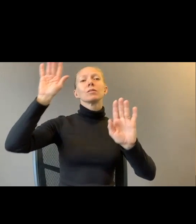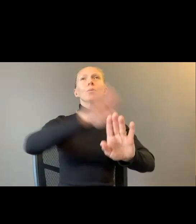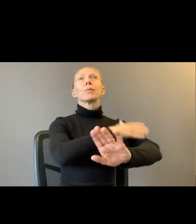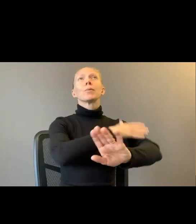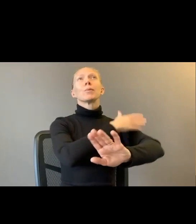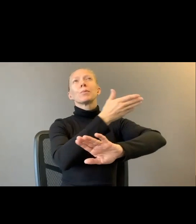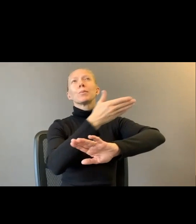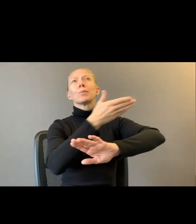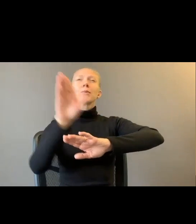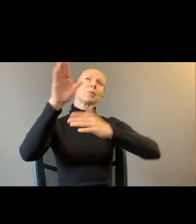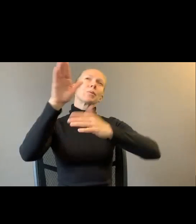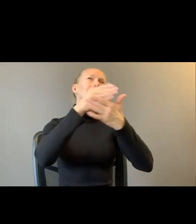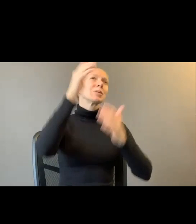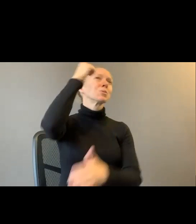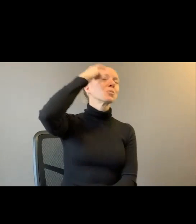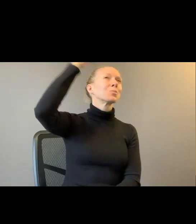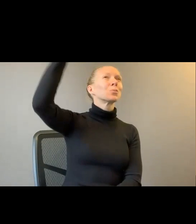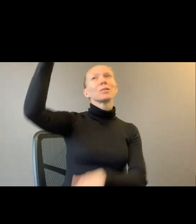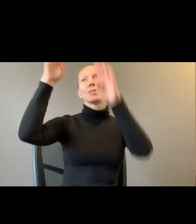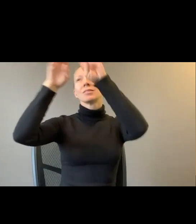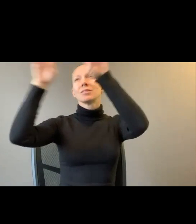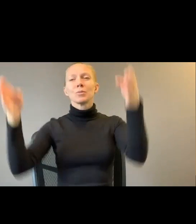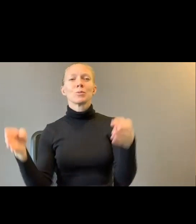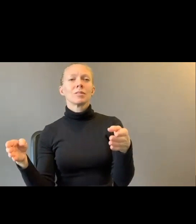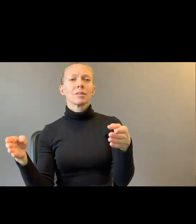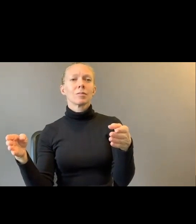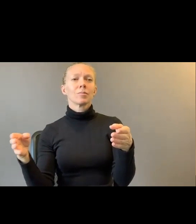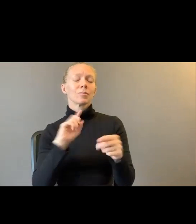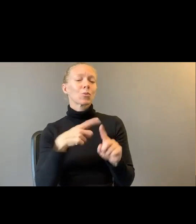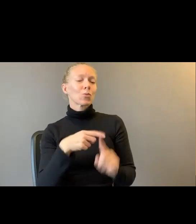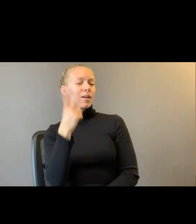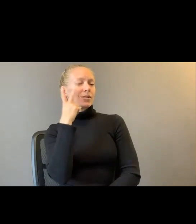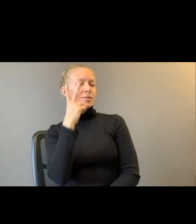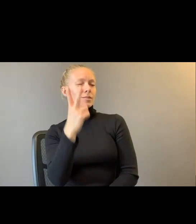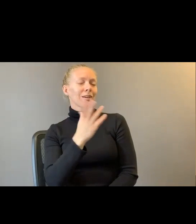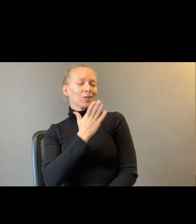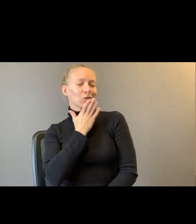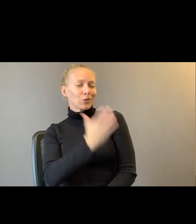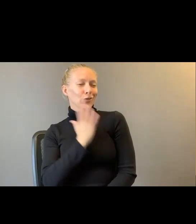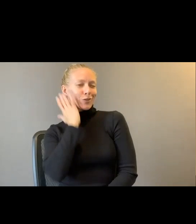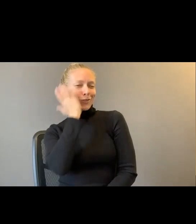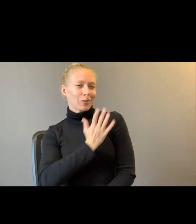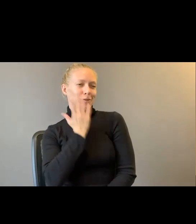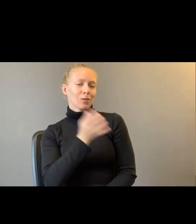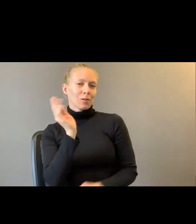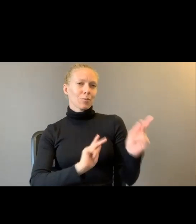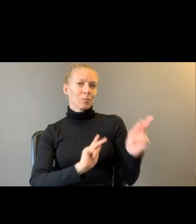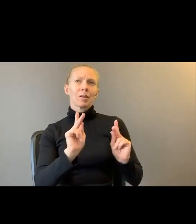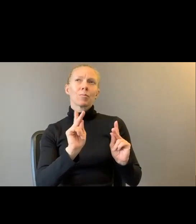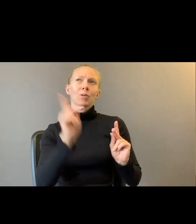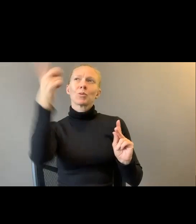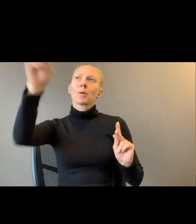When I see a good looking people who are my truest poetry.